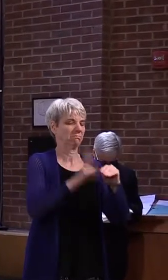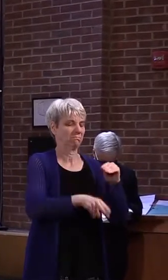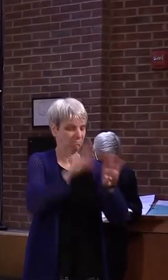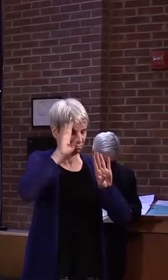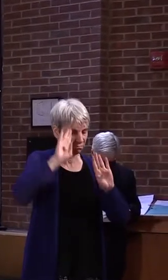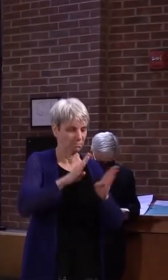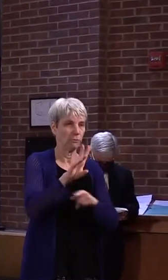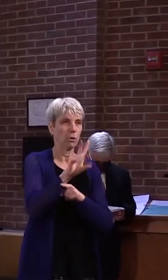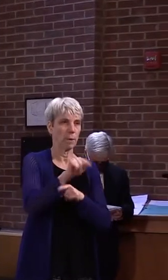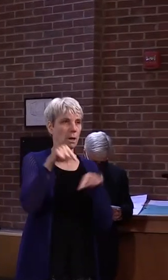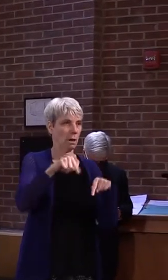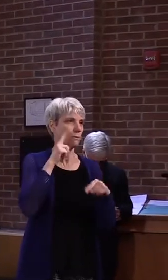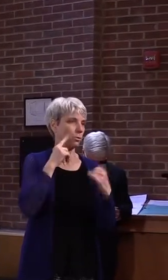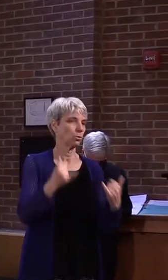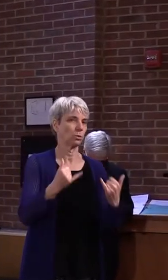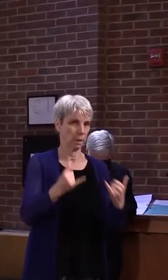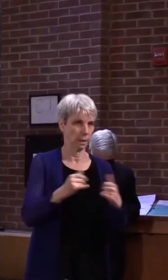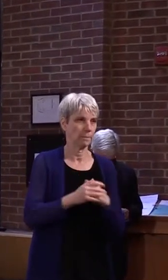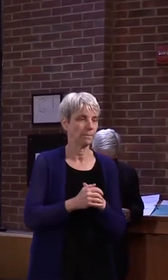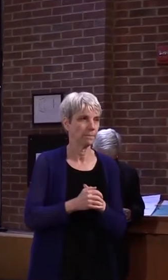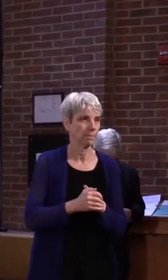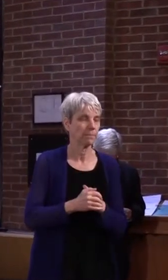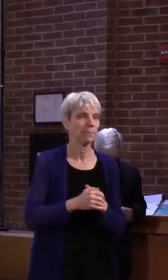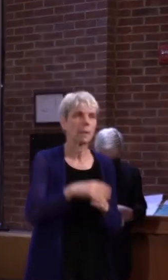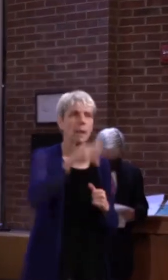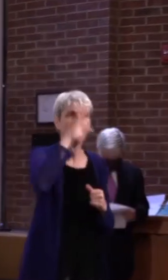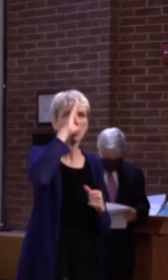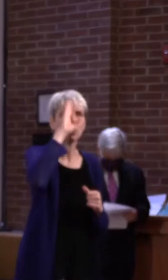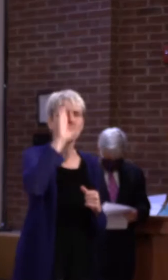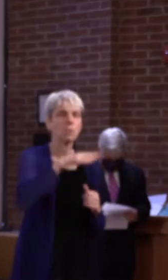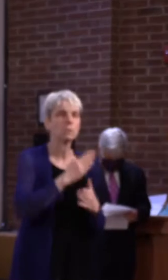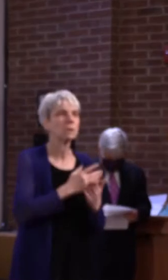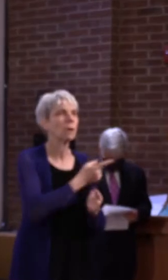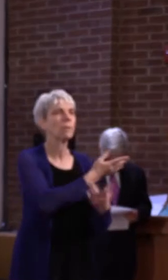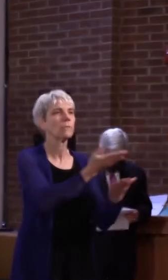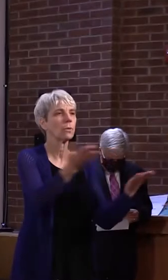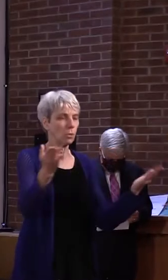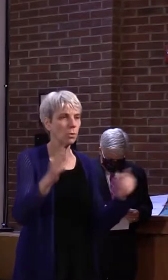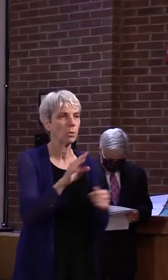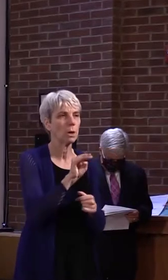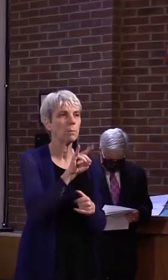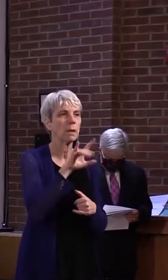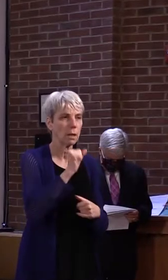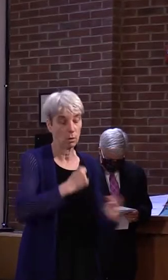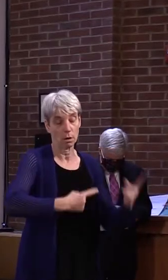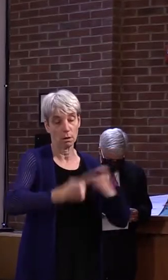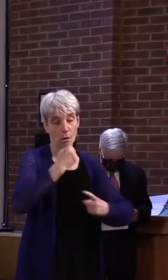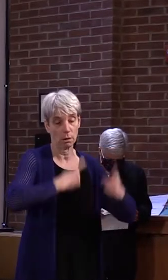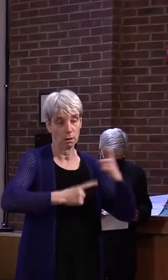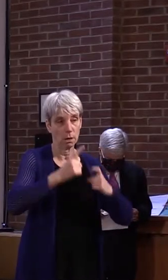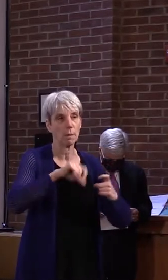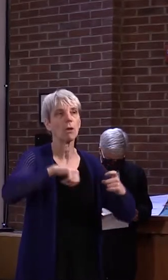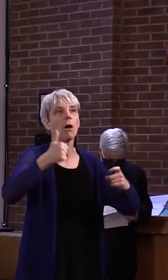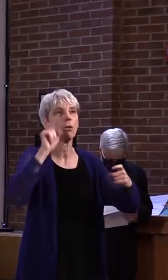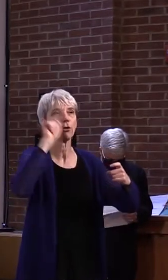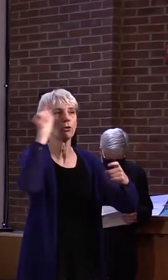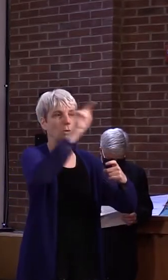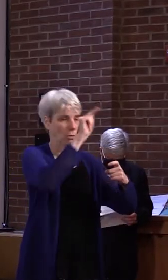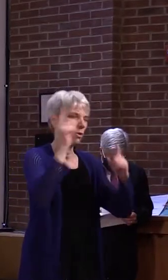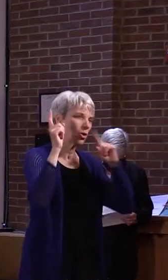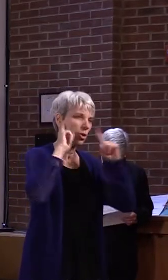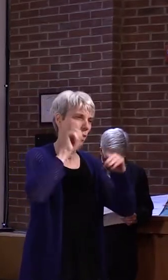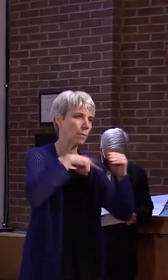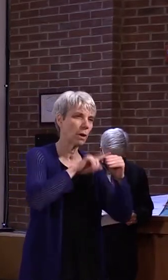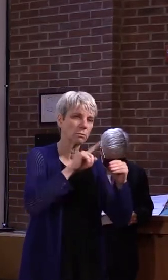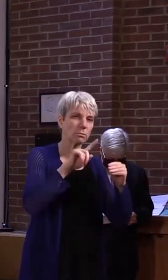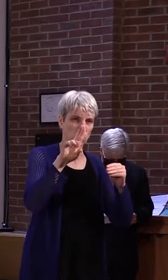now, but I'll anticipate there'll be plenty of questions in the Q&A with the media. So let